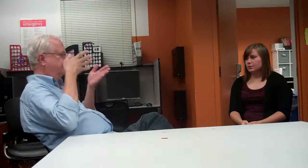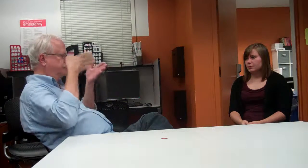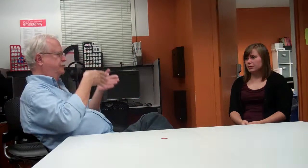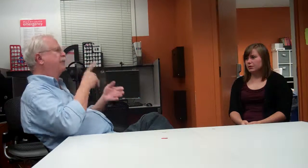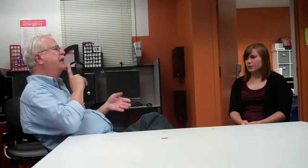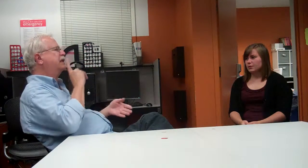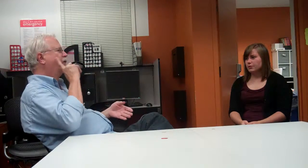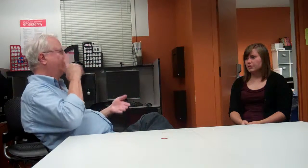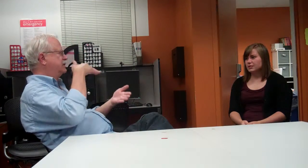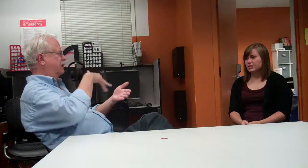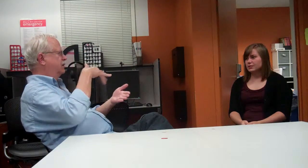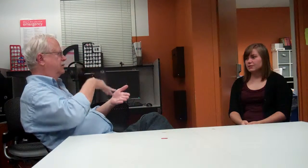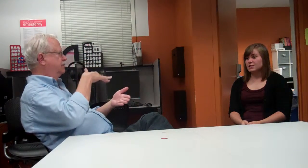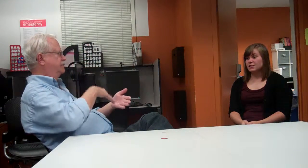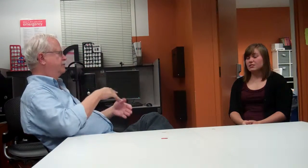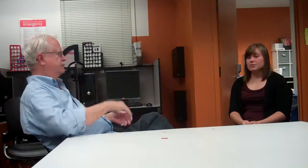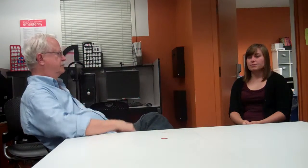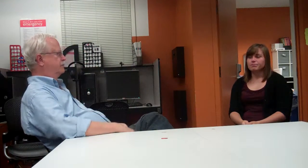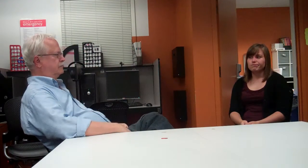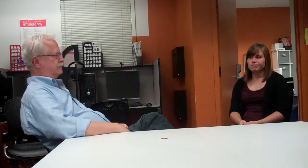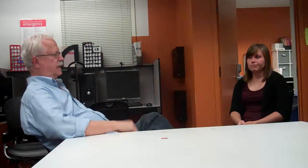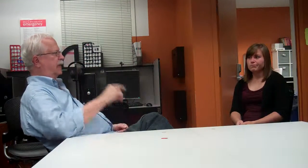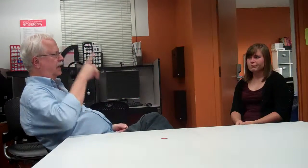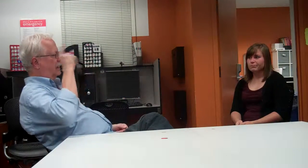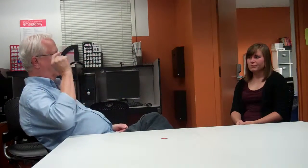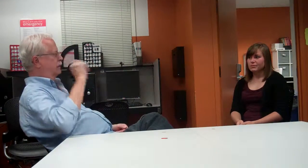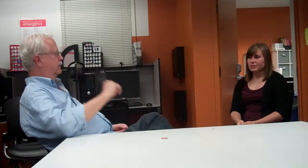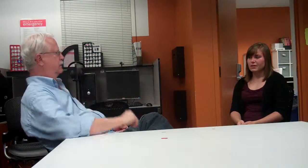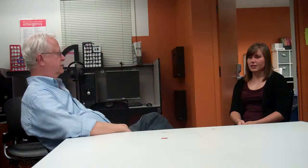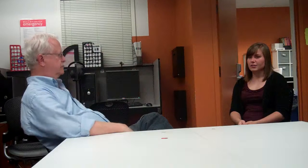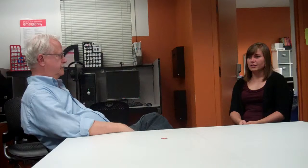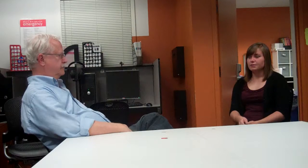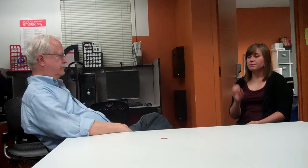Maybe you could think about focusing on deaf studies. Yeah, they have this new I major. know that.